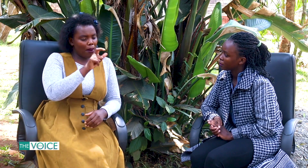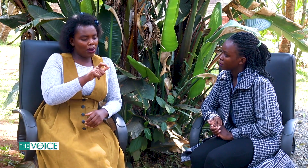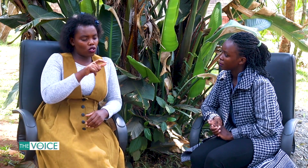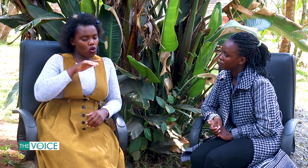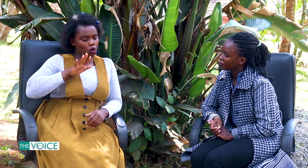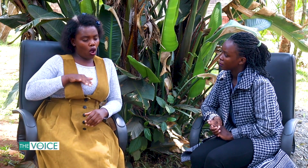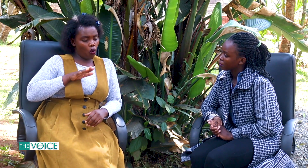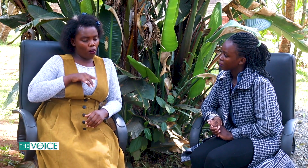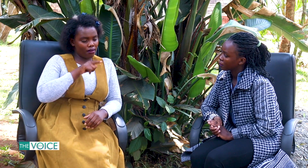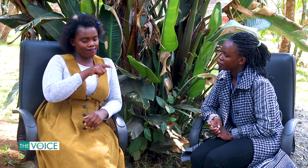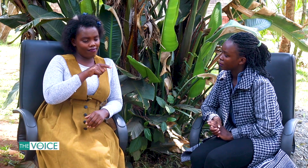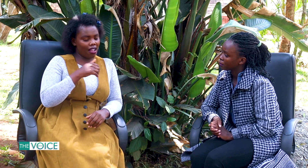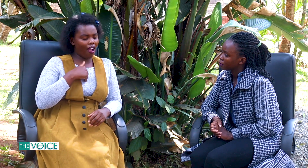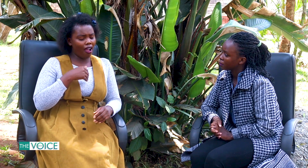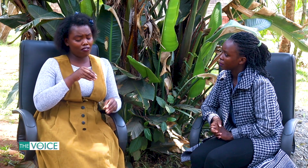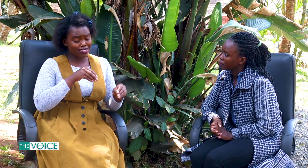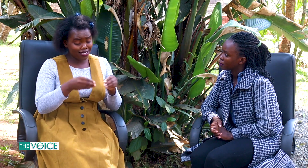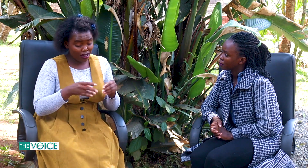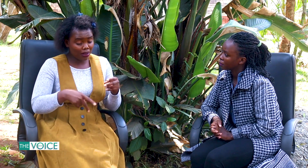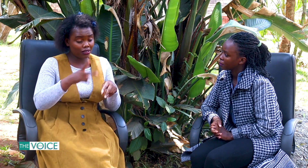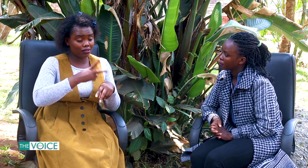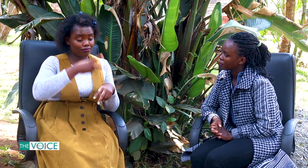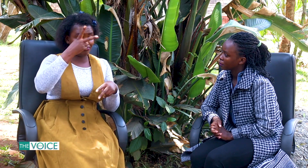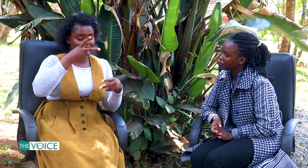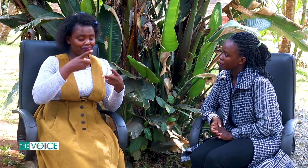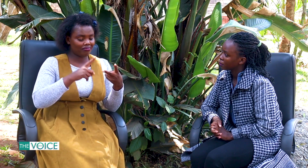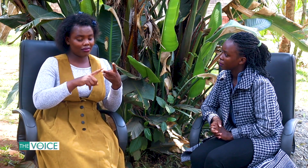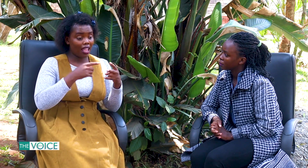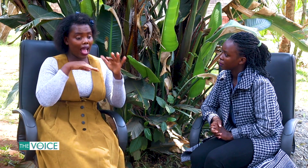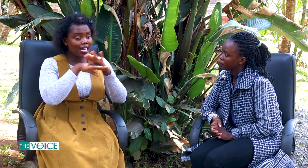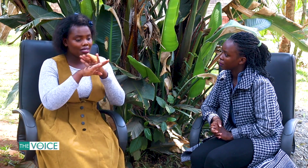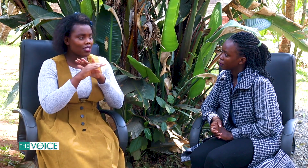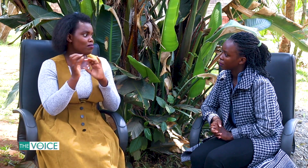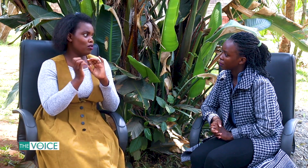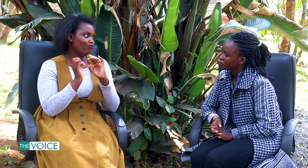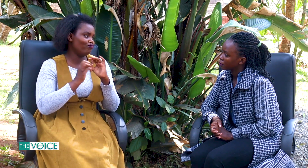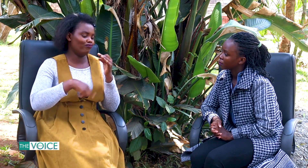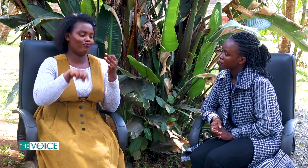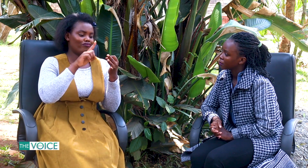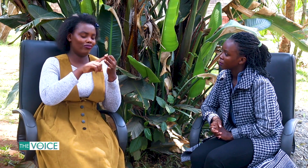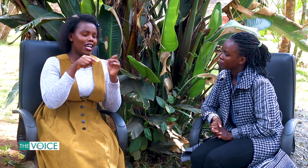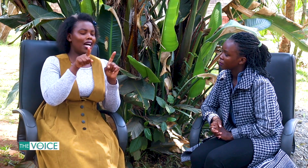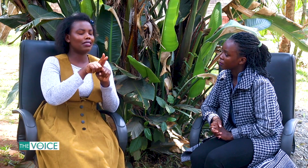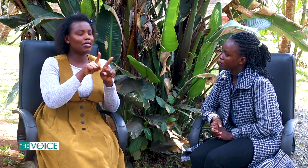imagine a woman with disability who is experiencing the same, and they're also